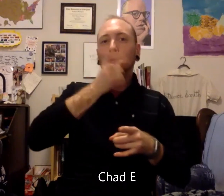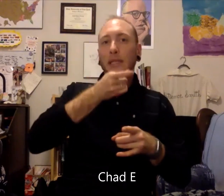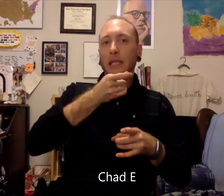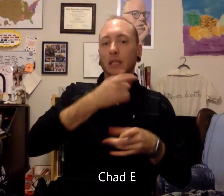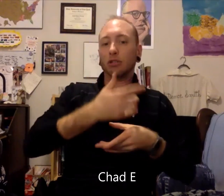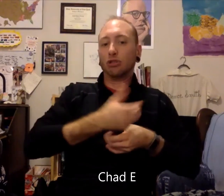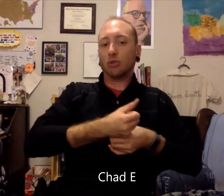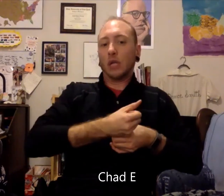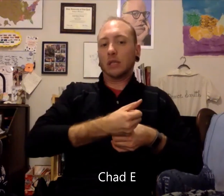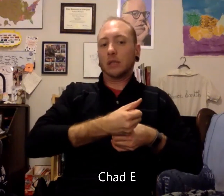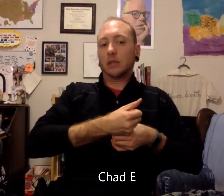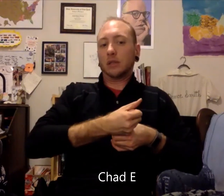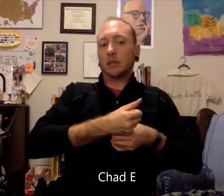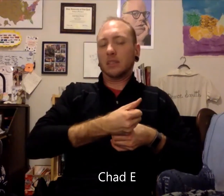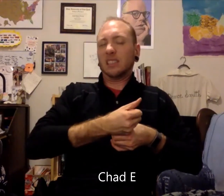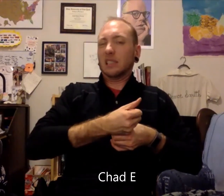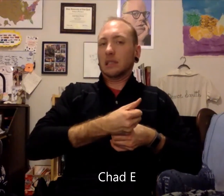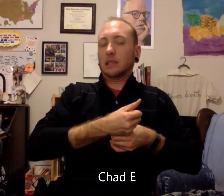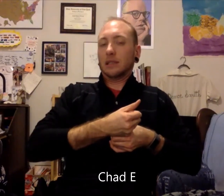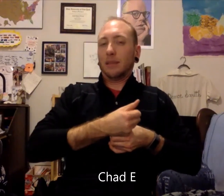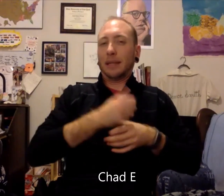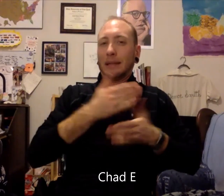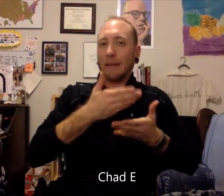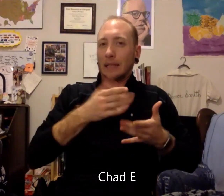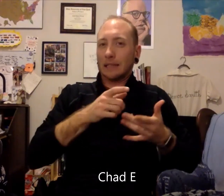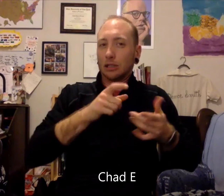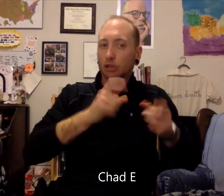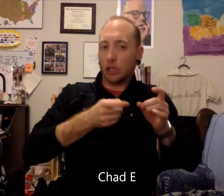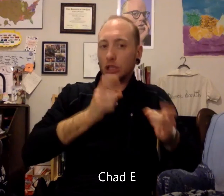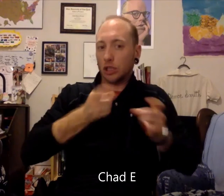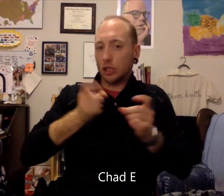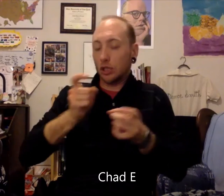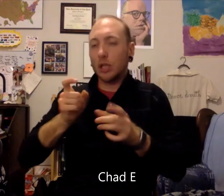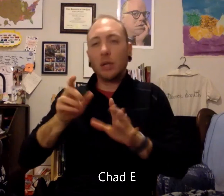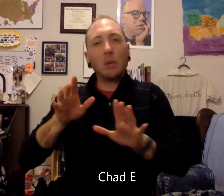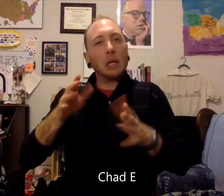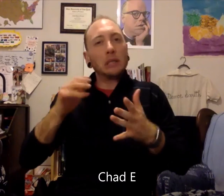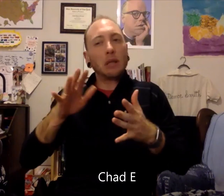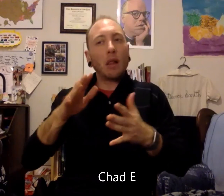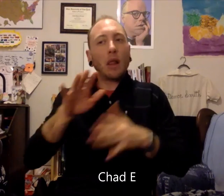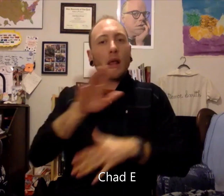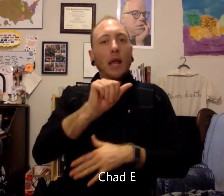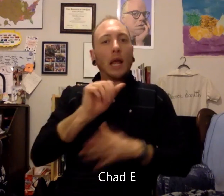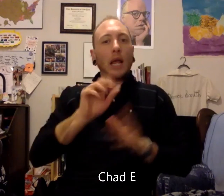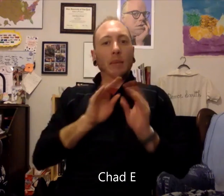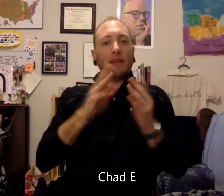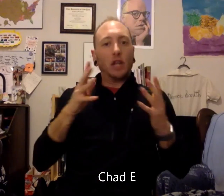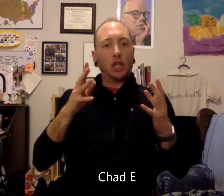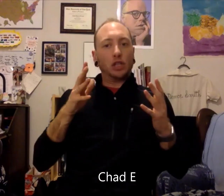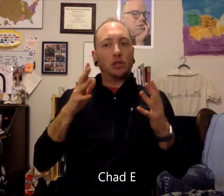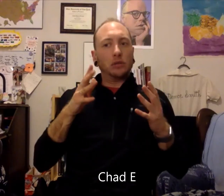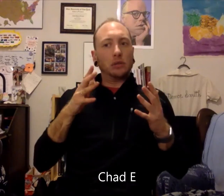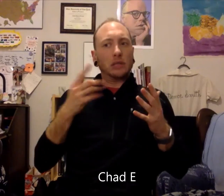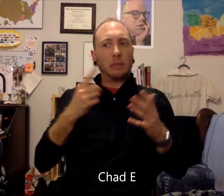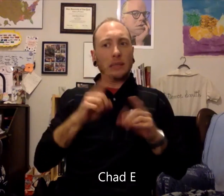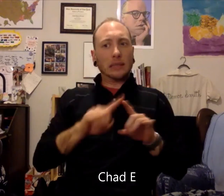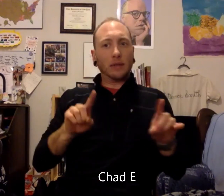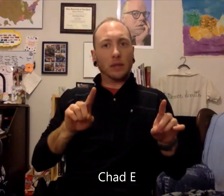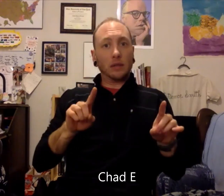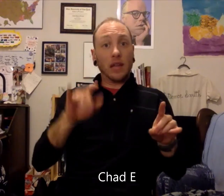different all the time. But anyhow, something was different. And, I've been continuously sober since that day, and that my sobriety